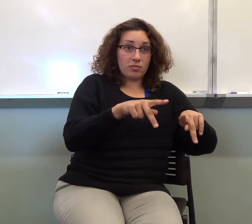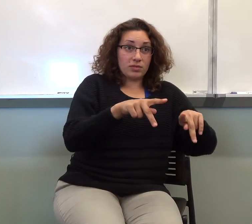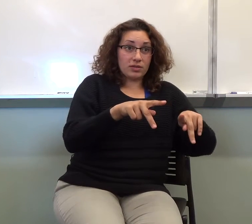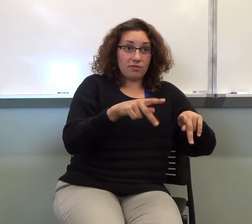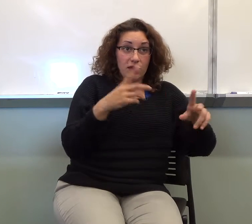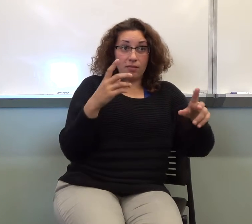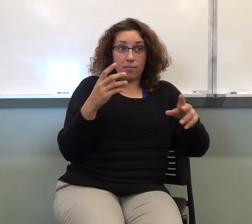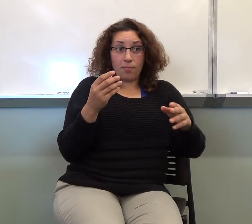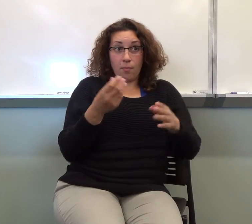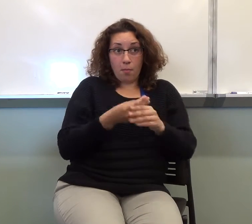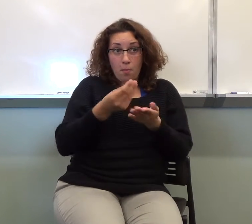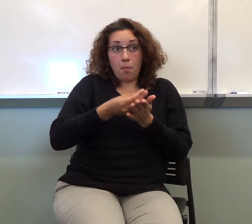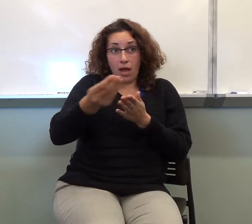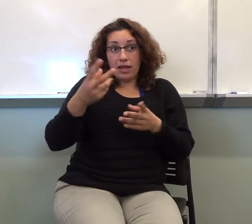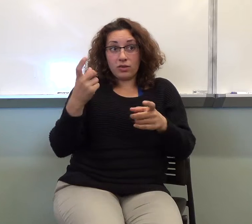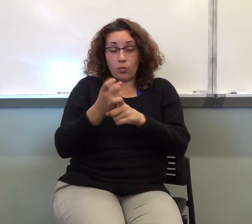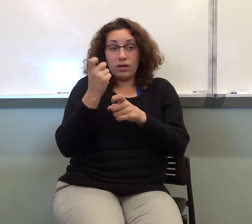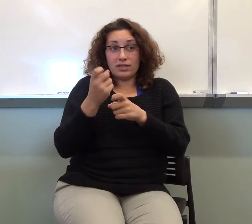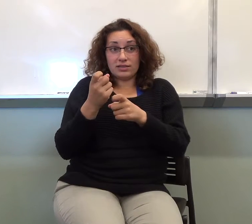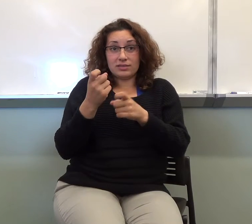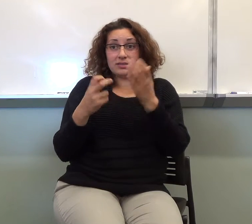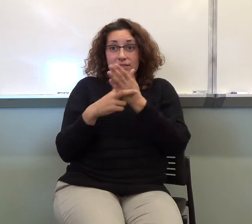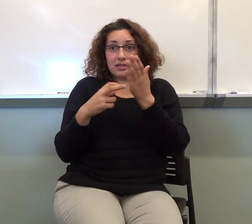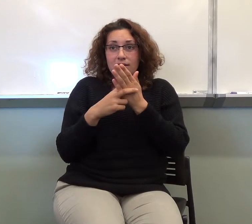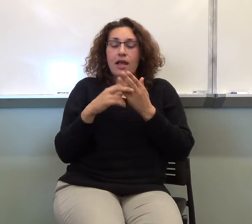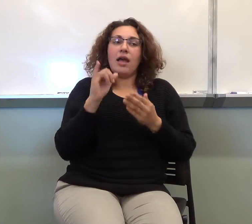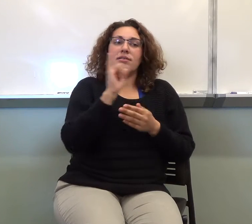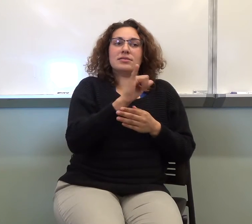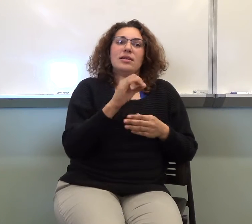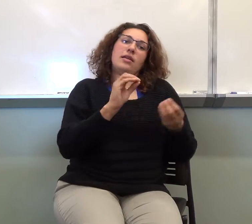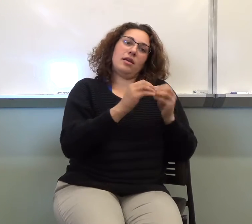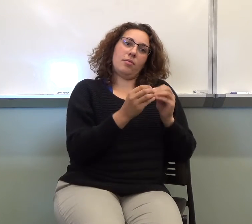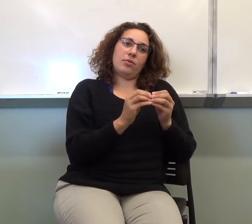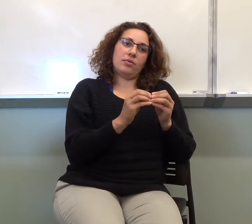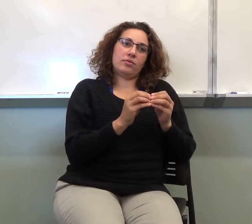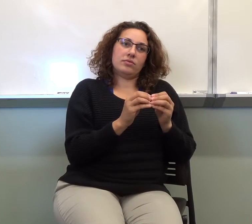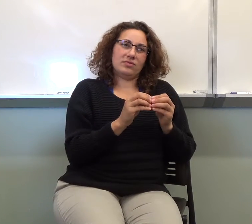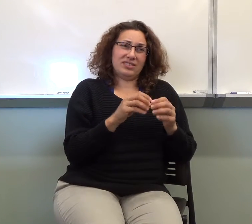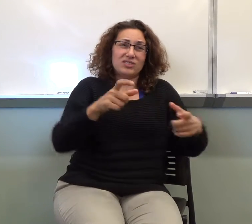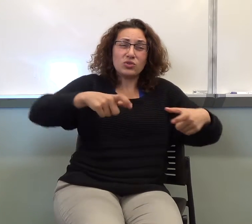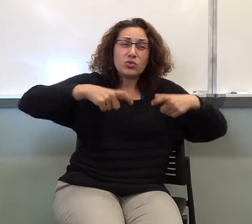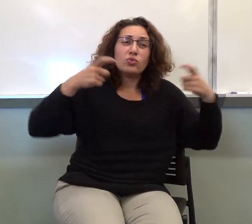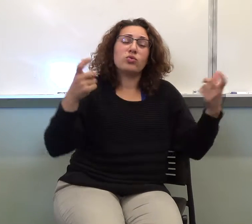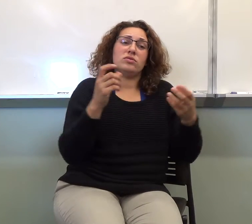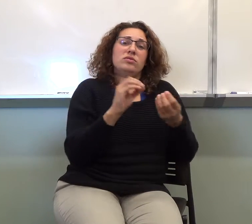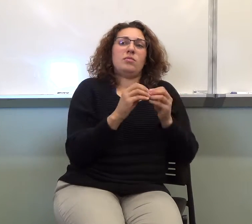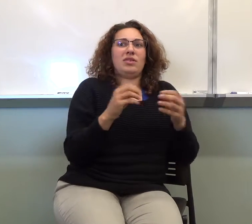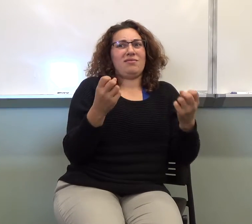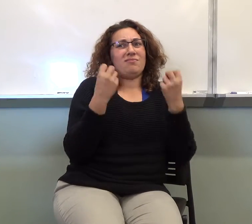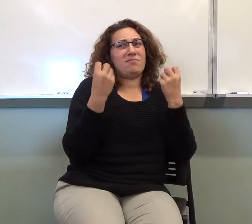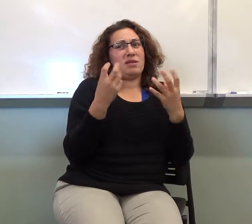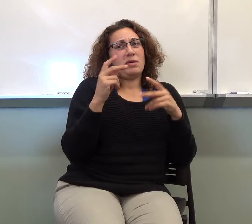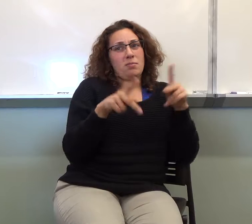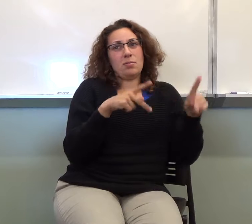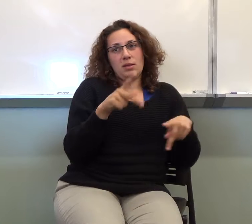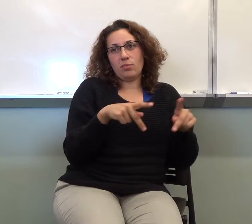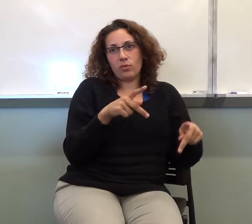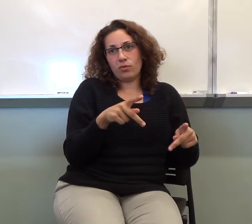winning ticket is that much, okay? You have to talk about a huge number of people or things that are going on